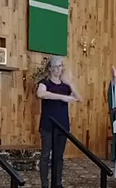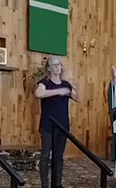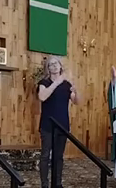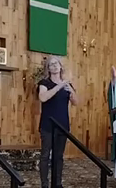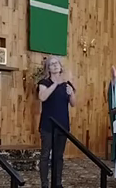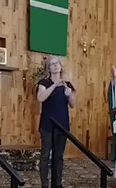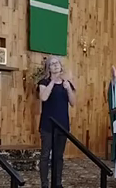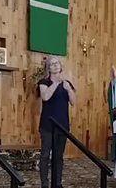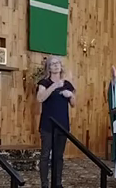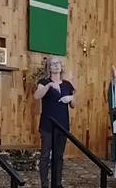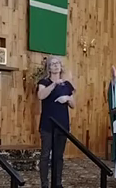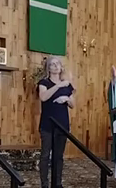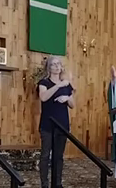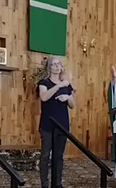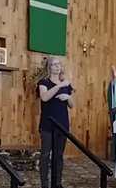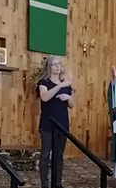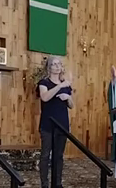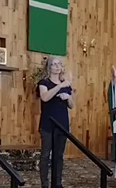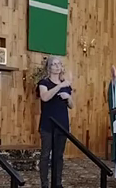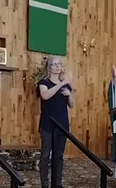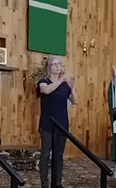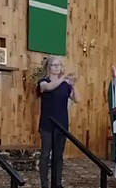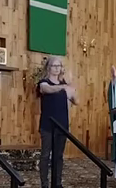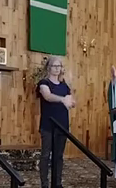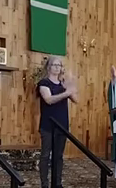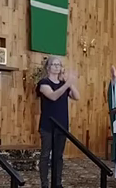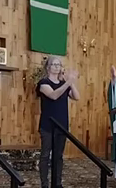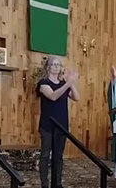especially those you place in our sight,